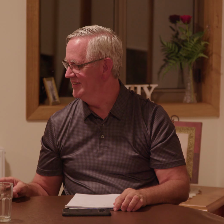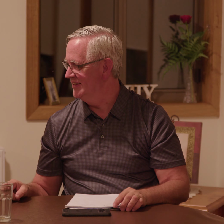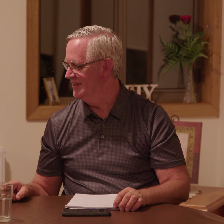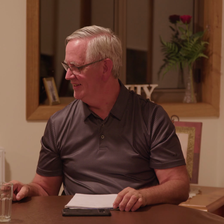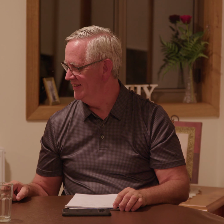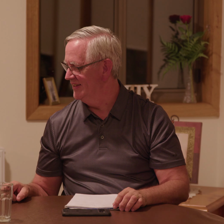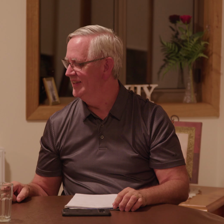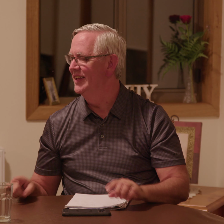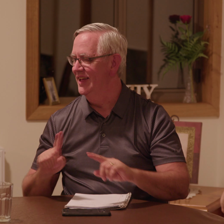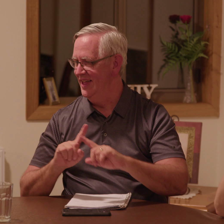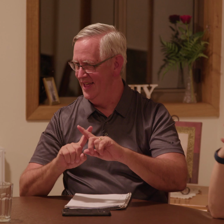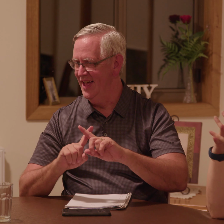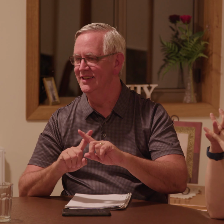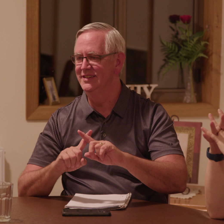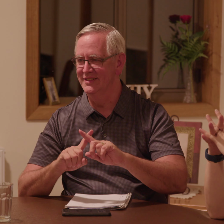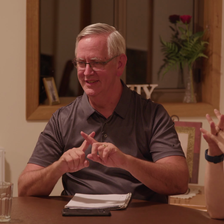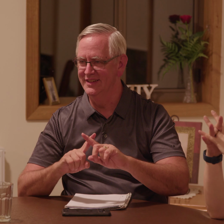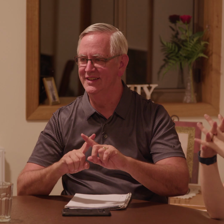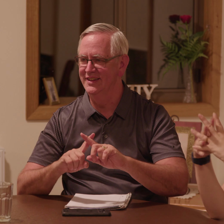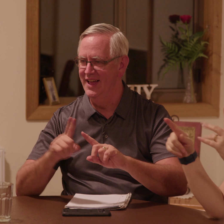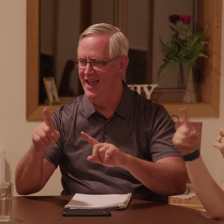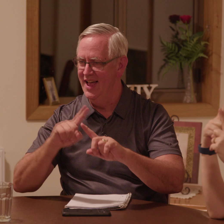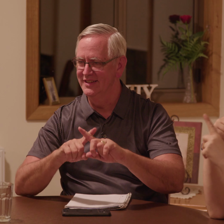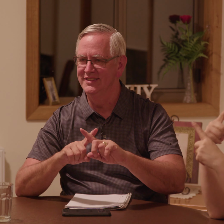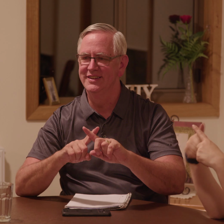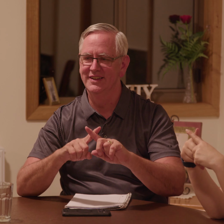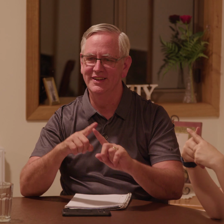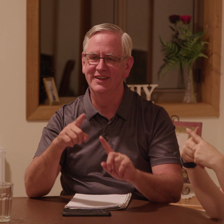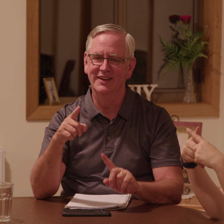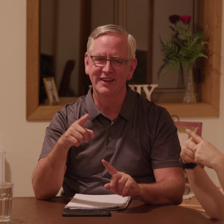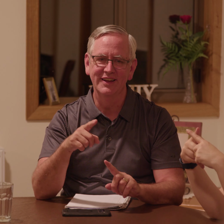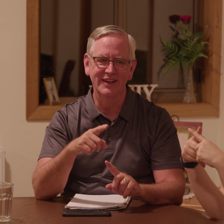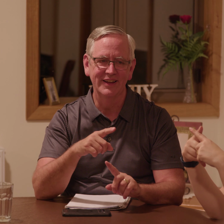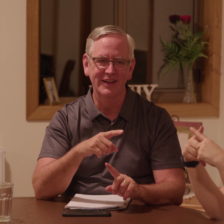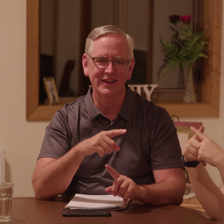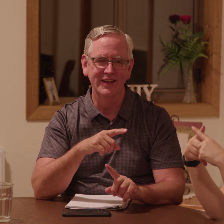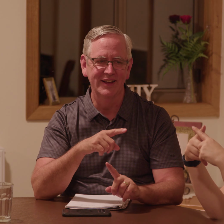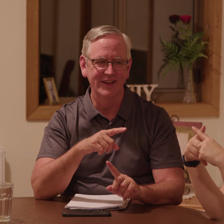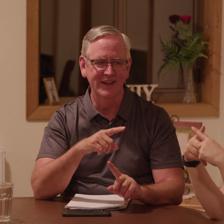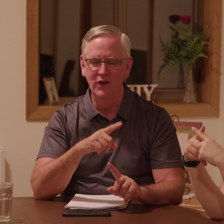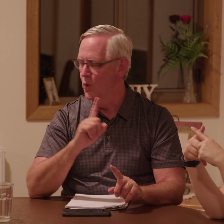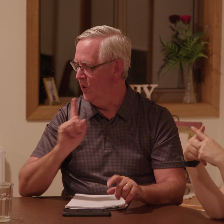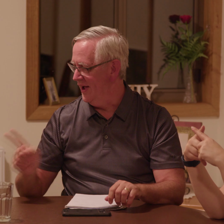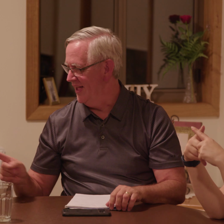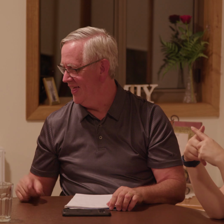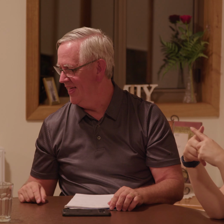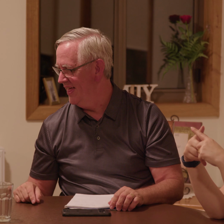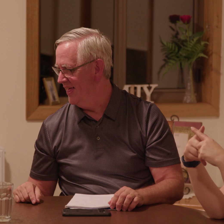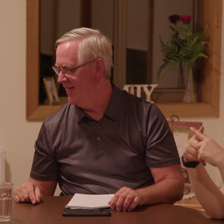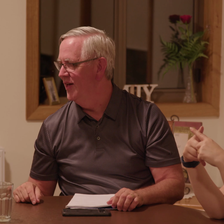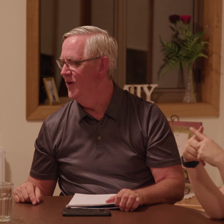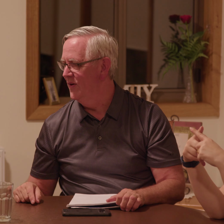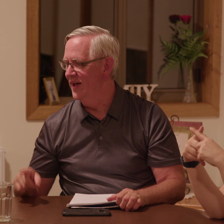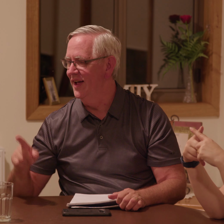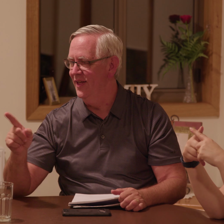W, I'm doing M. W, X. X. X. That's the simplest one. Am I got my fingers the wrong